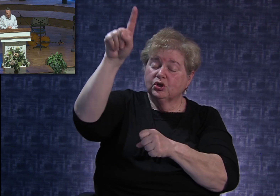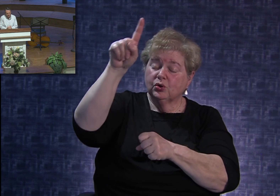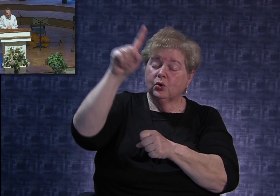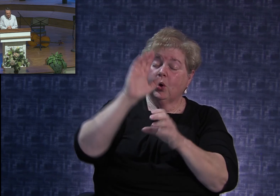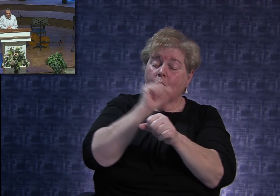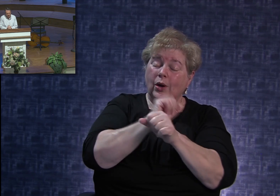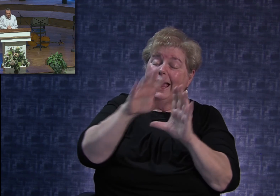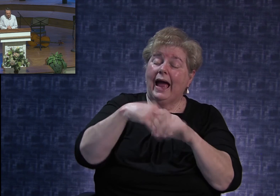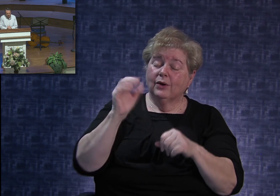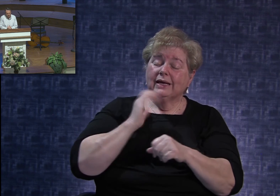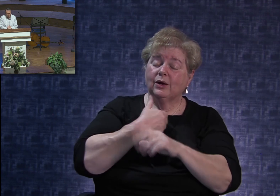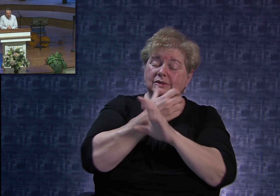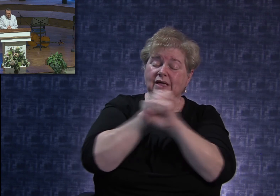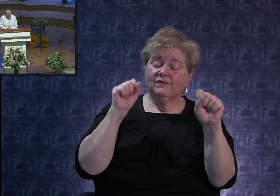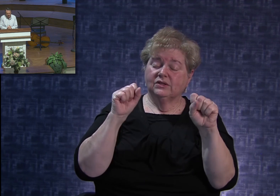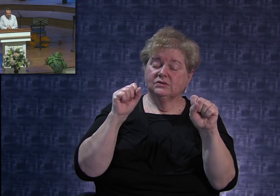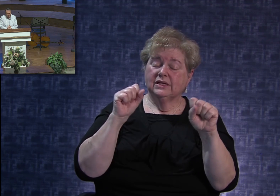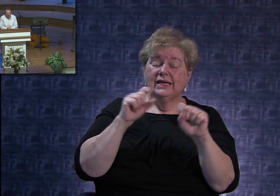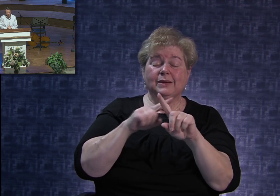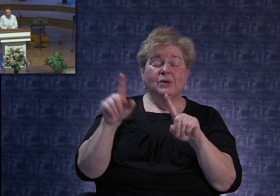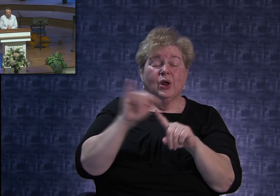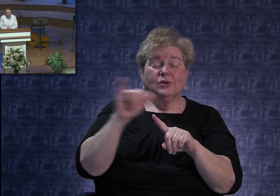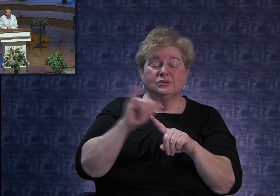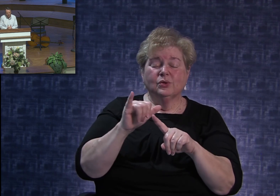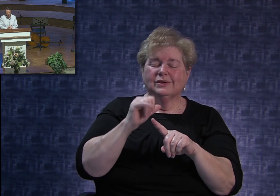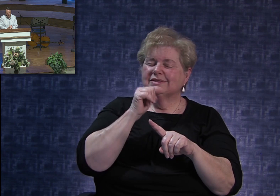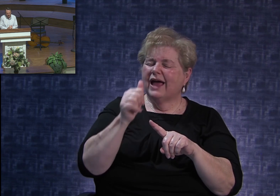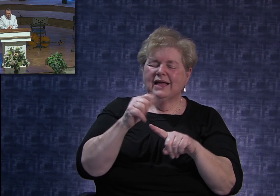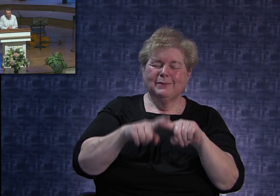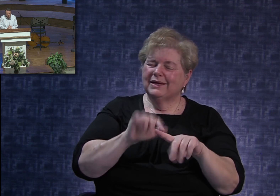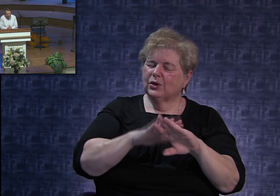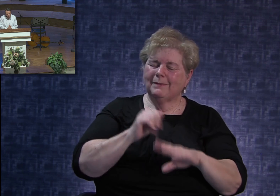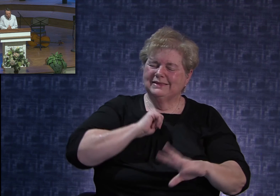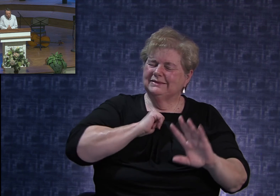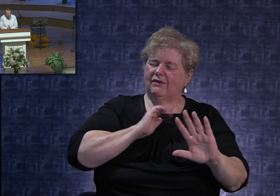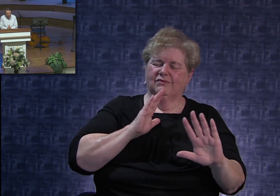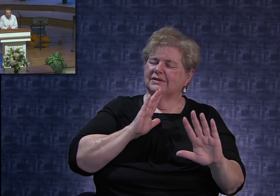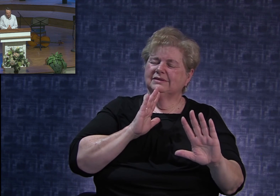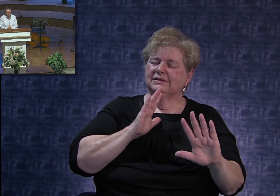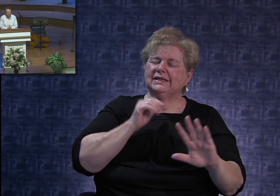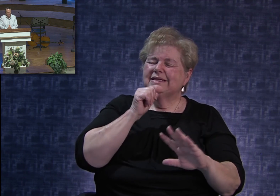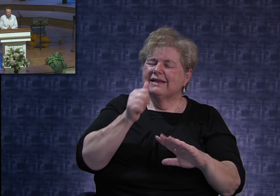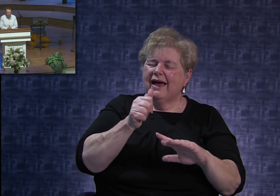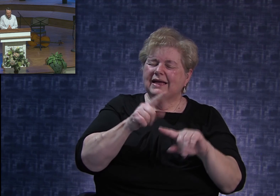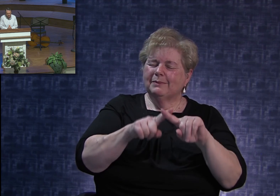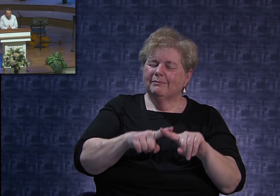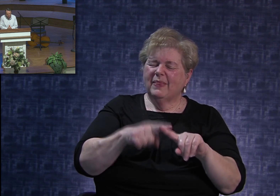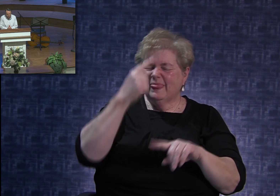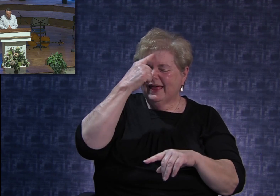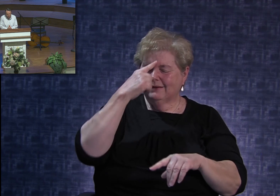salvation. But also in that labor, not becoming self-reliant, not becoming